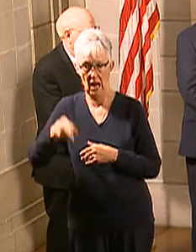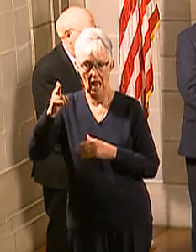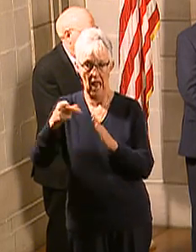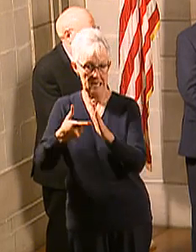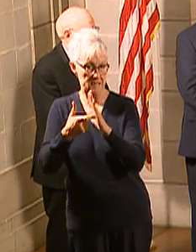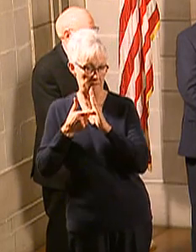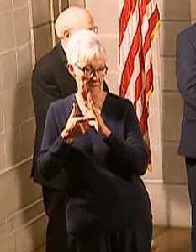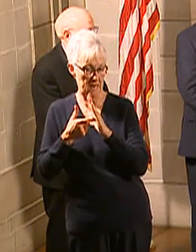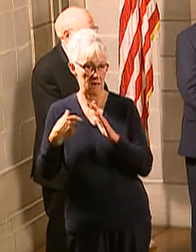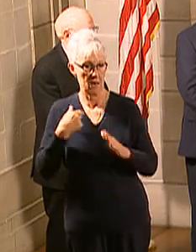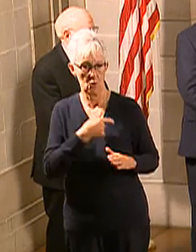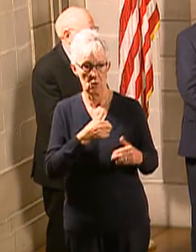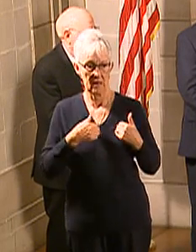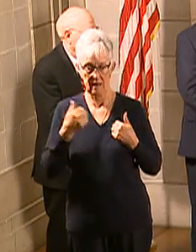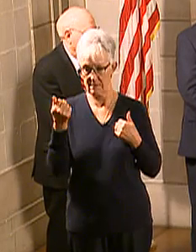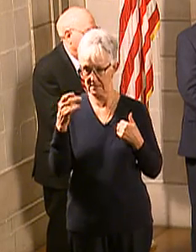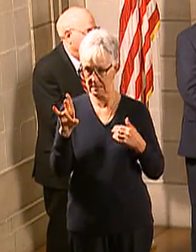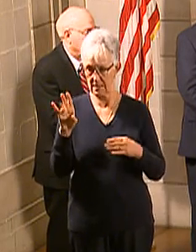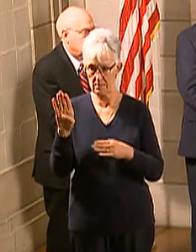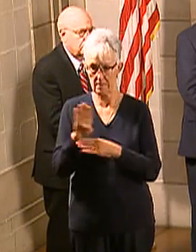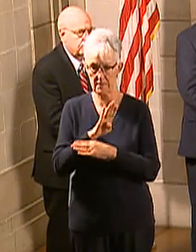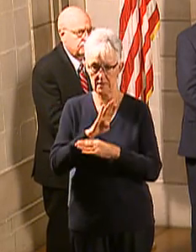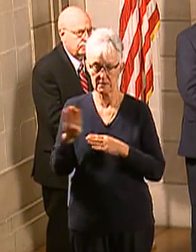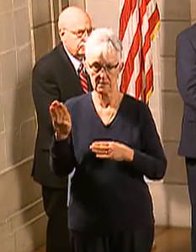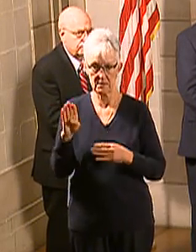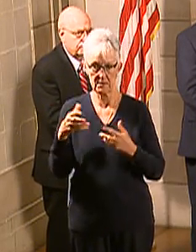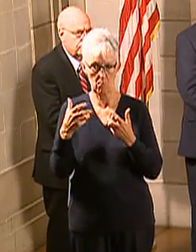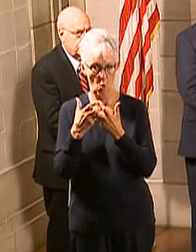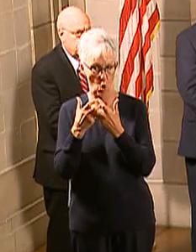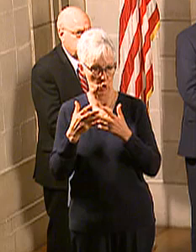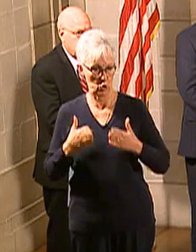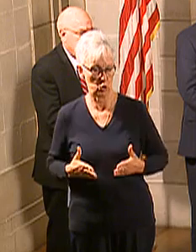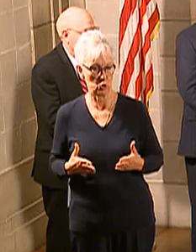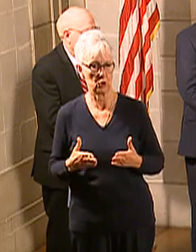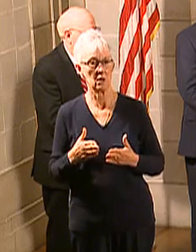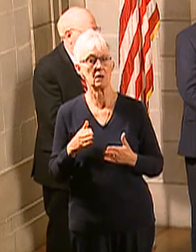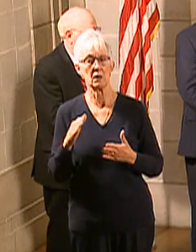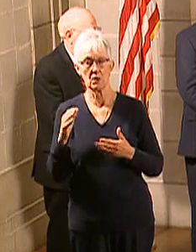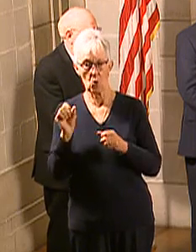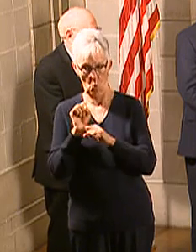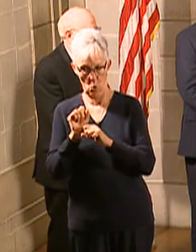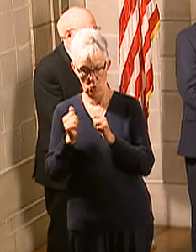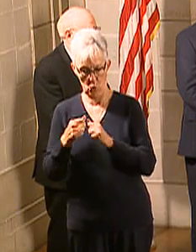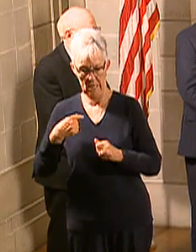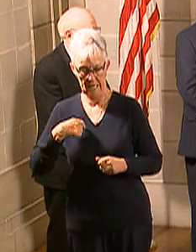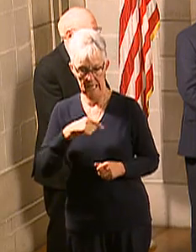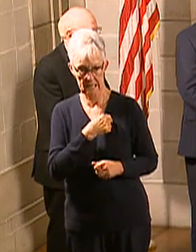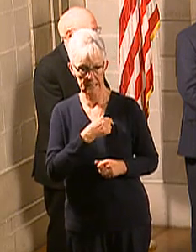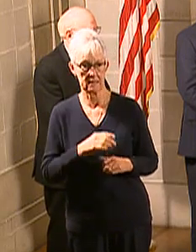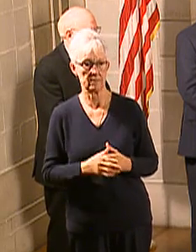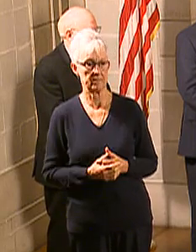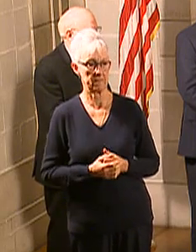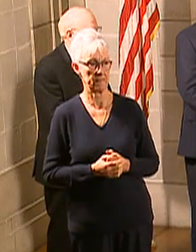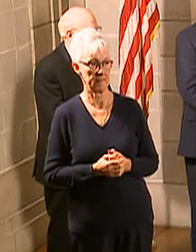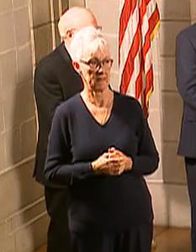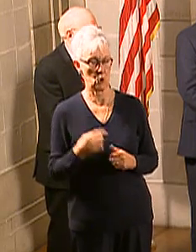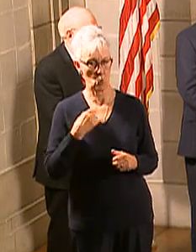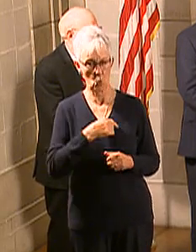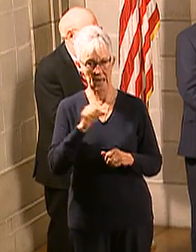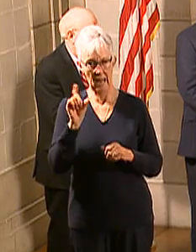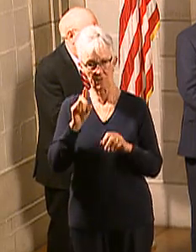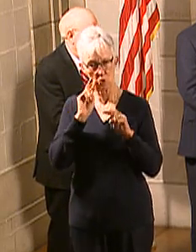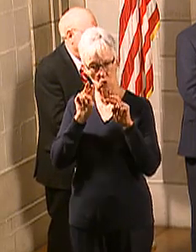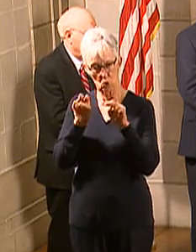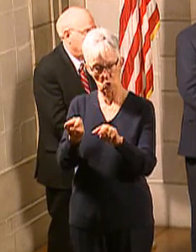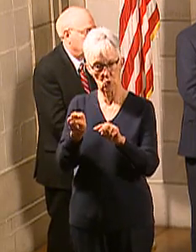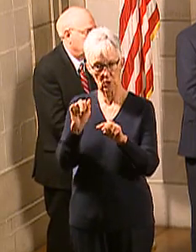we have 17 business partners, Case IH being one of them, that have come on board with this, but it's looking at the H3